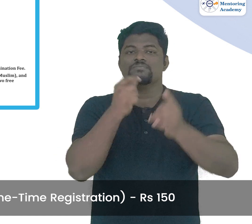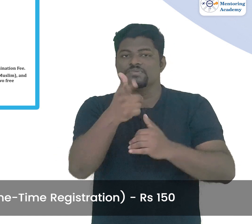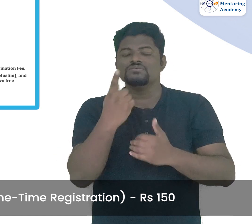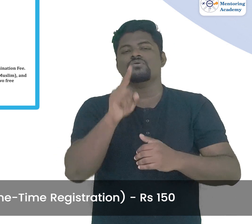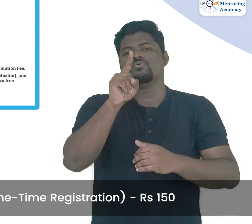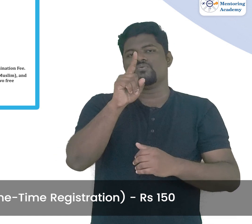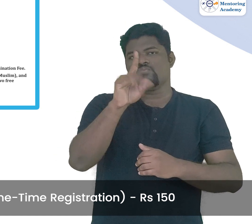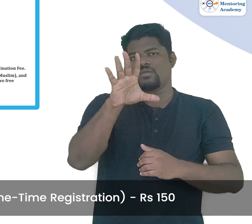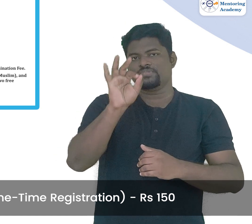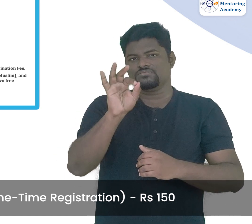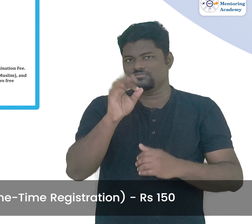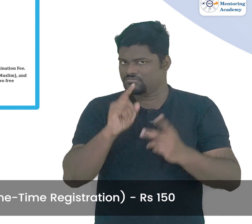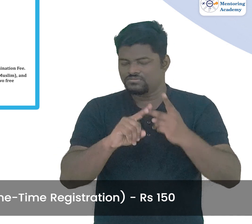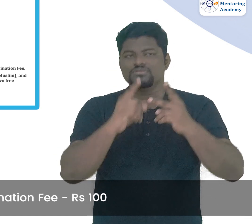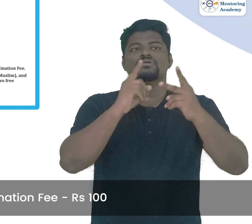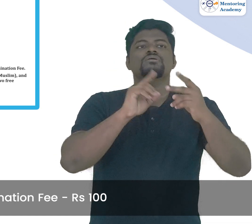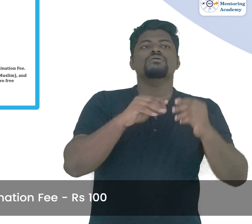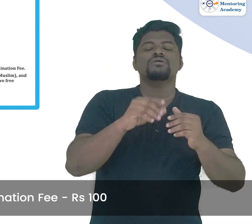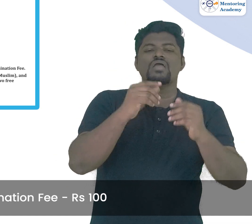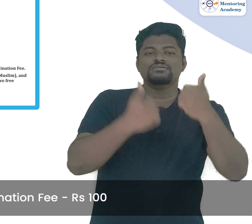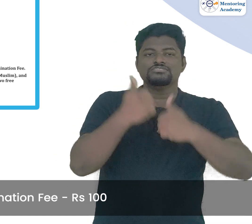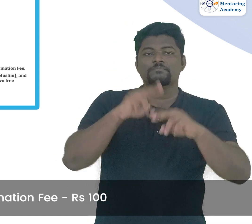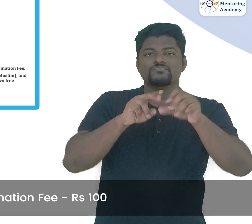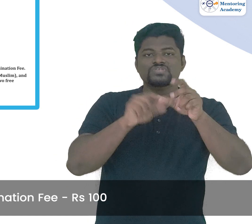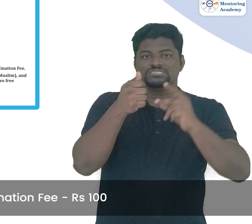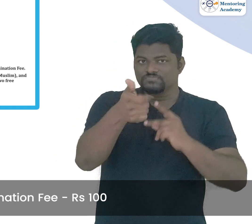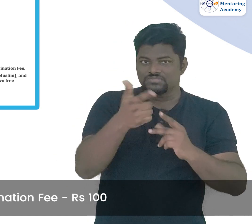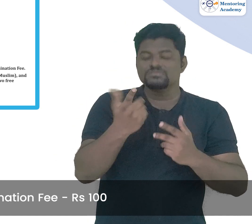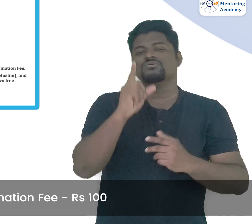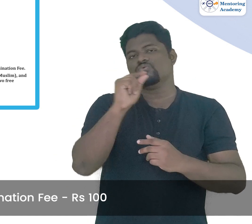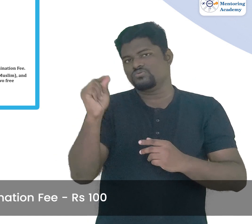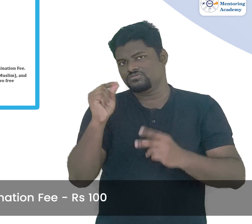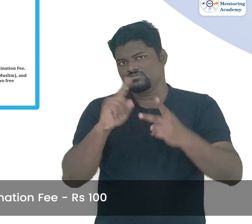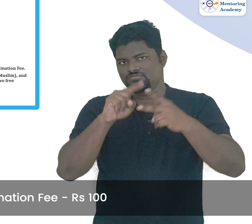registration, 150 rupees. 2. Examination fee, 100 rupees.